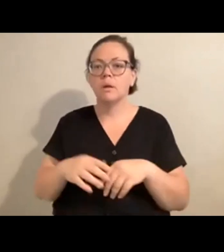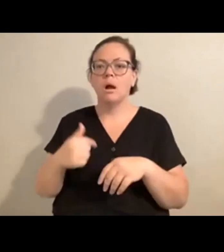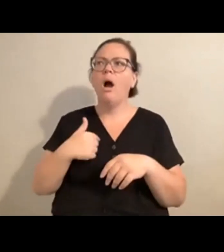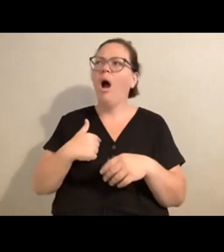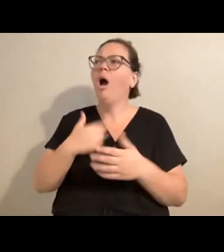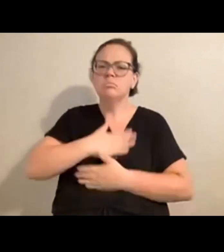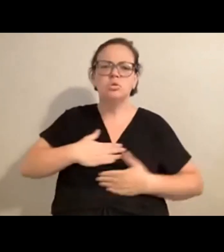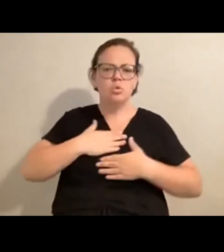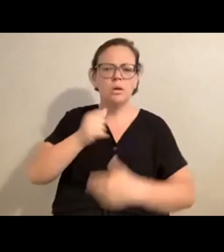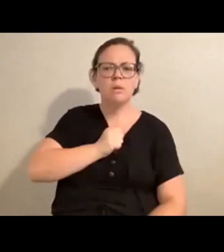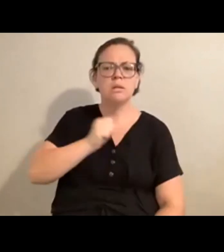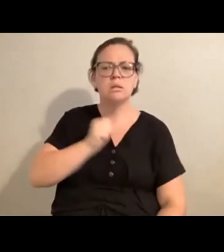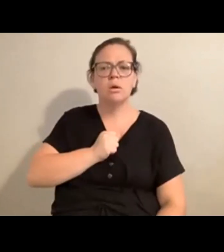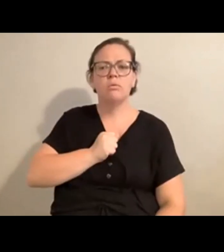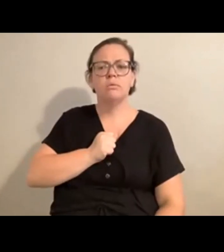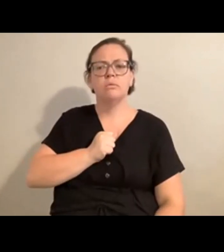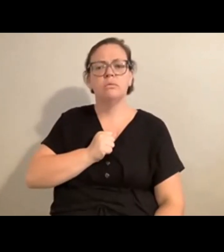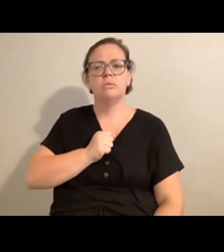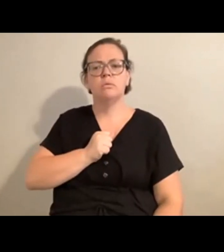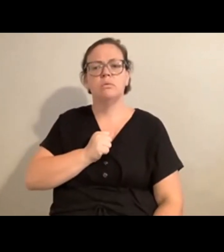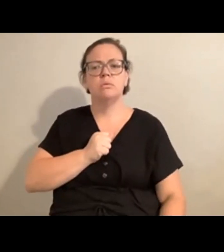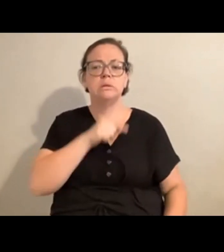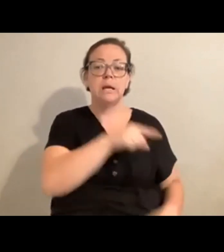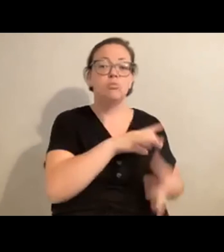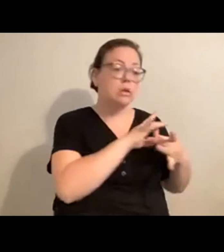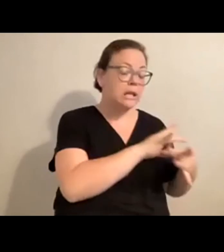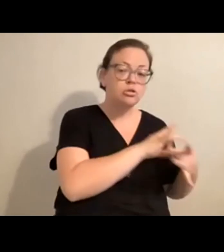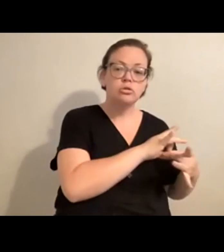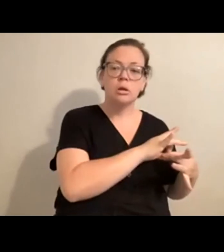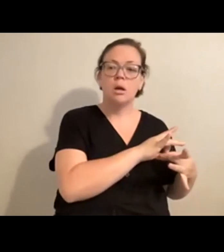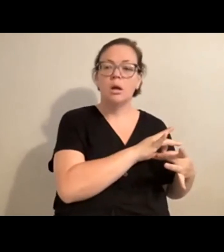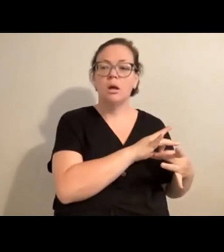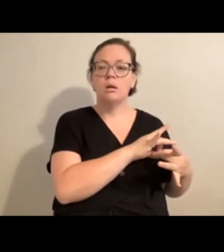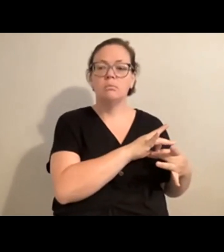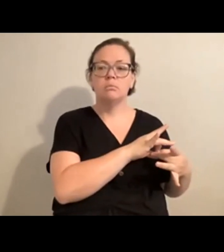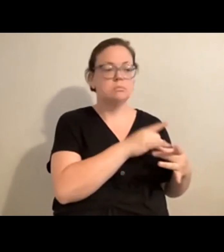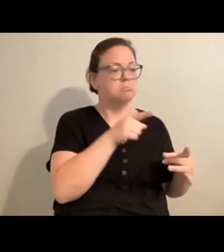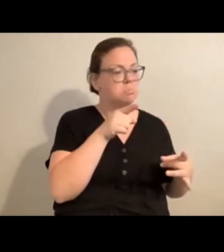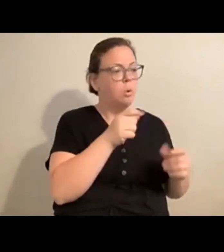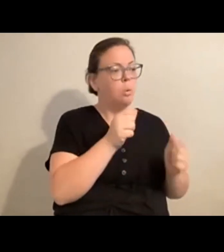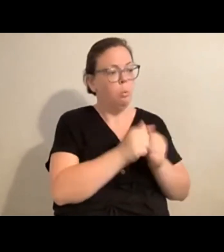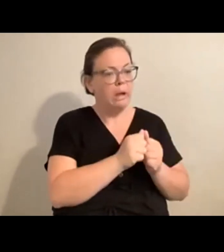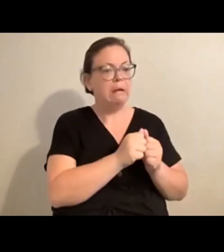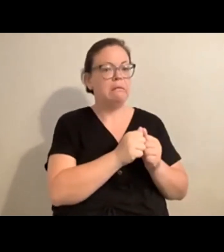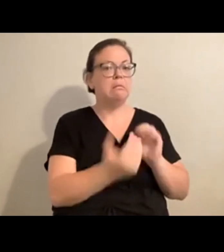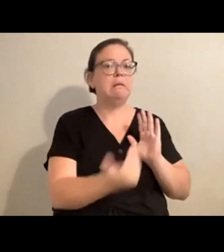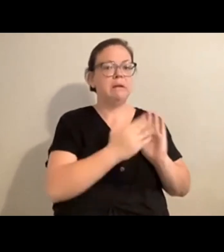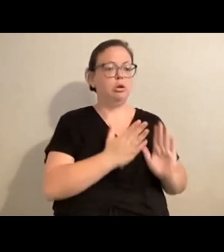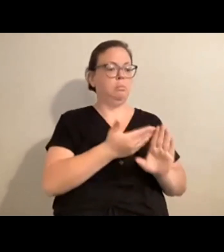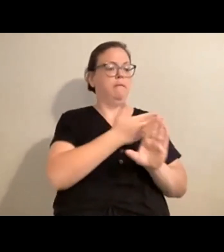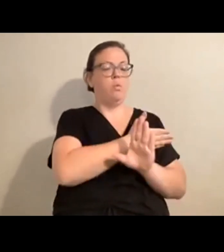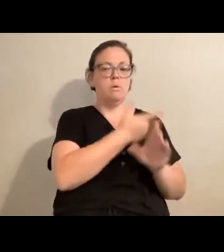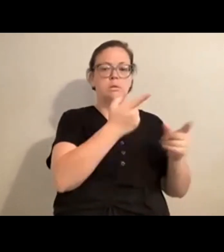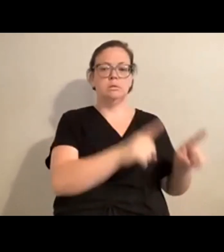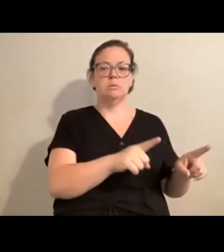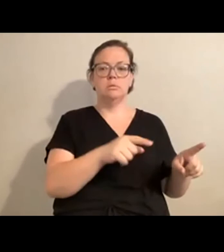good time. The form said relationship with the assailant prior to incident. I did